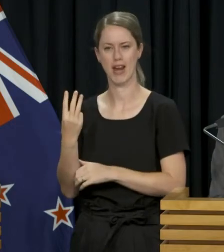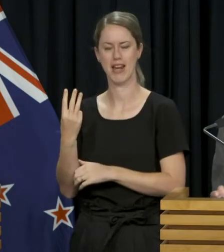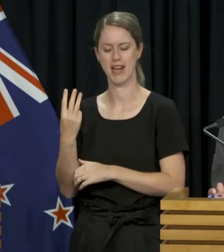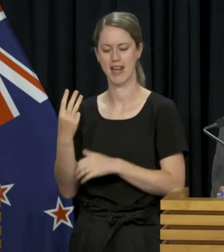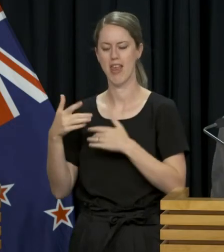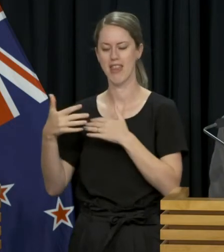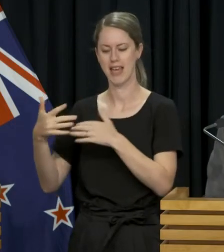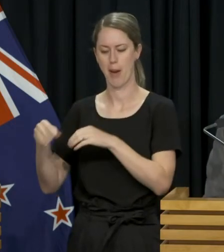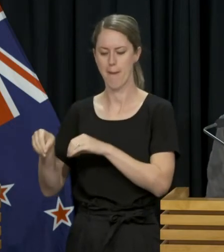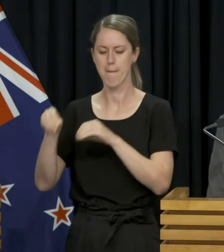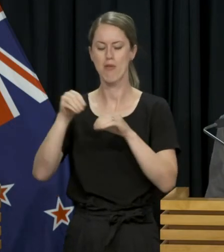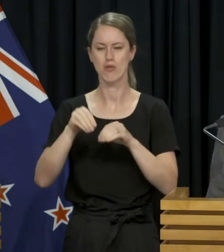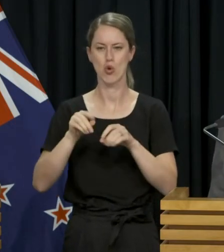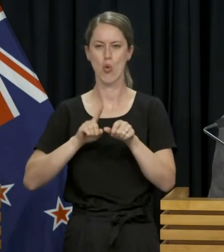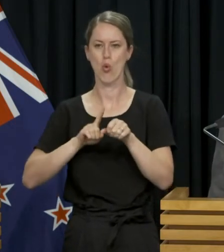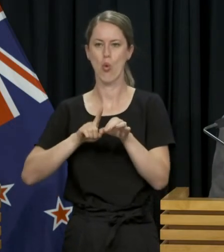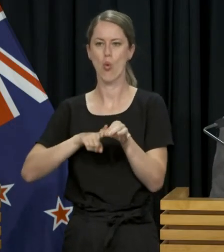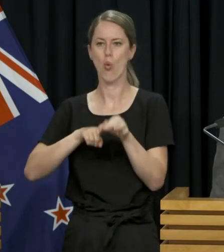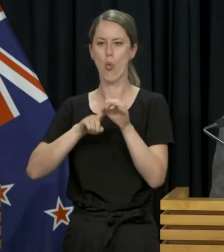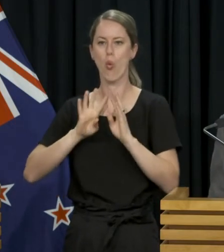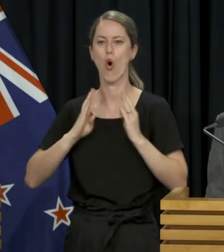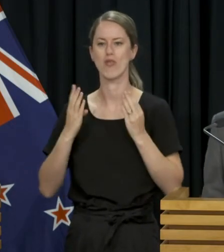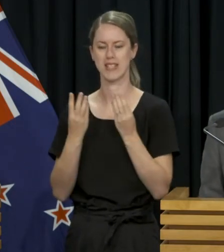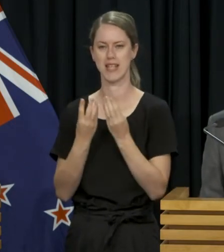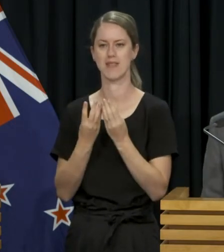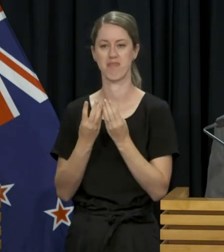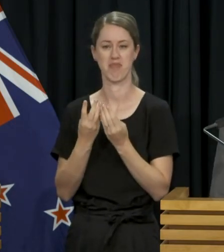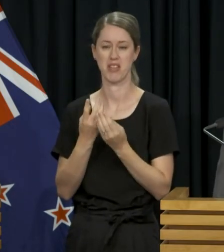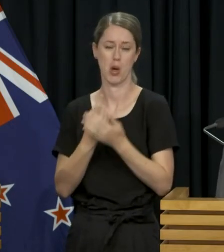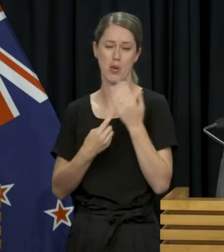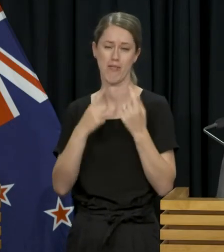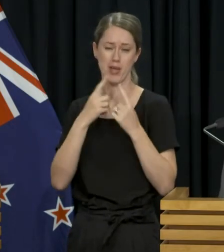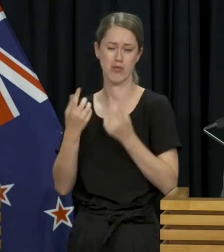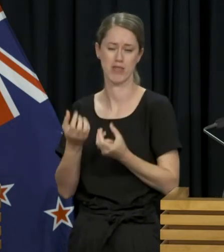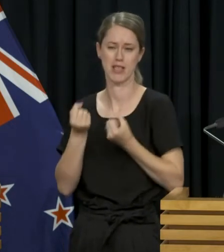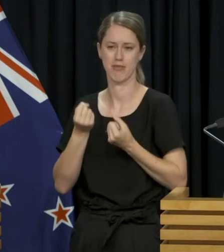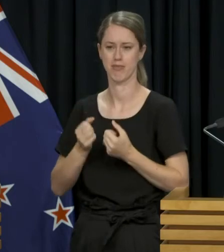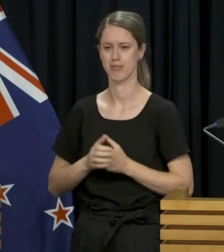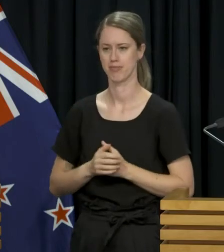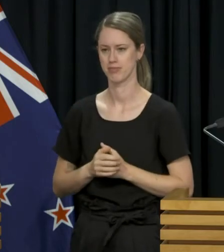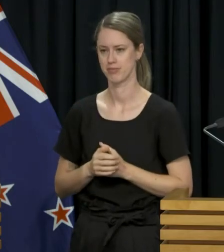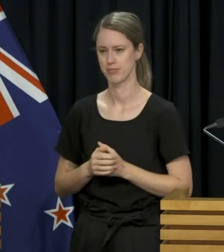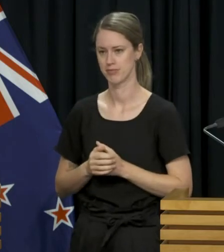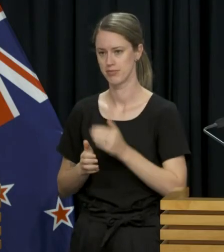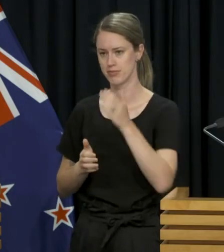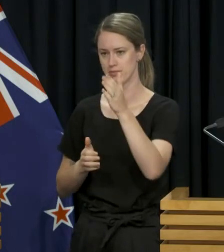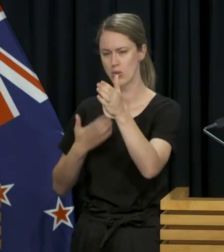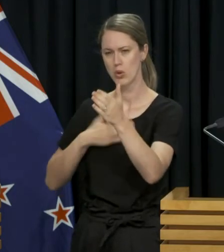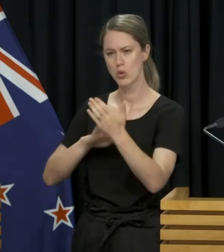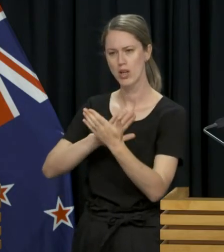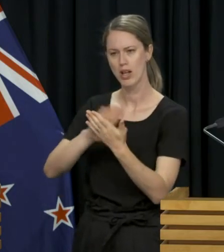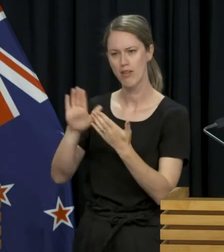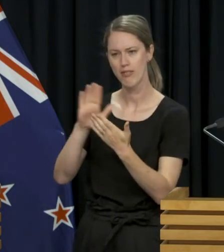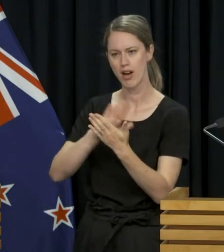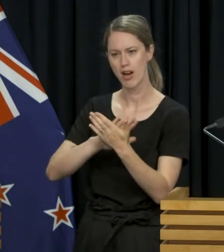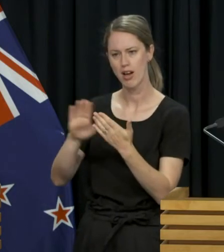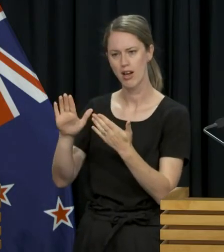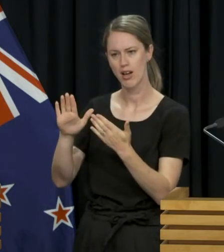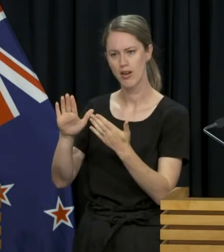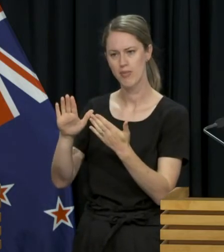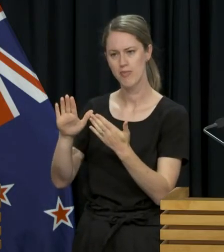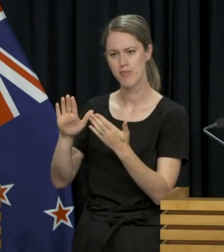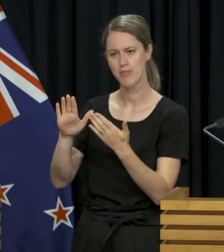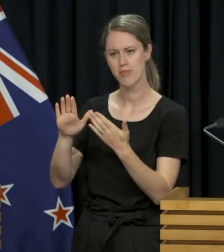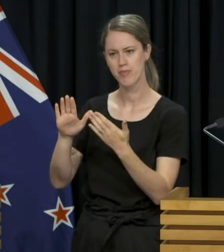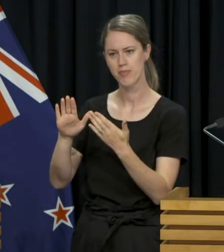then was moved to the quarantine facility. That's the only information I have. Jessica. Can I just get some clarification, Dr.